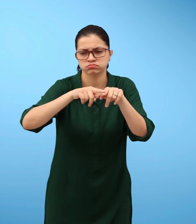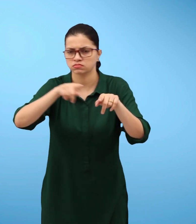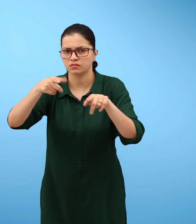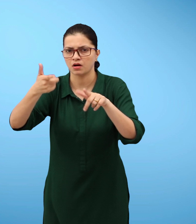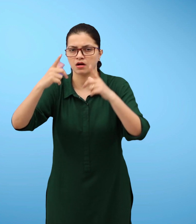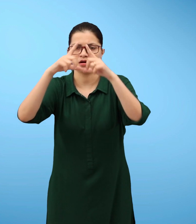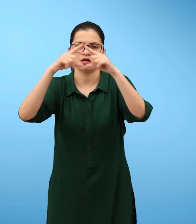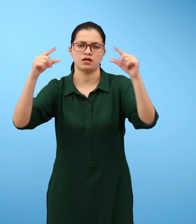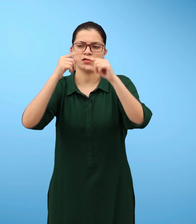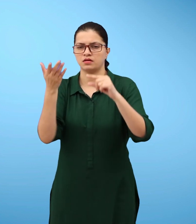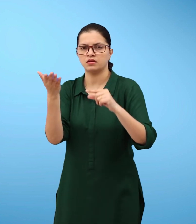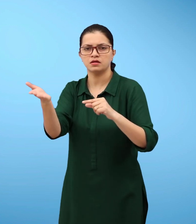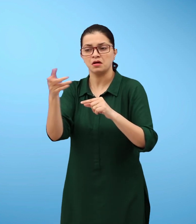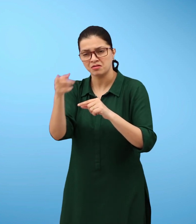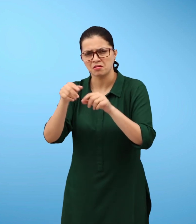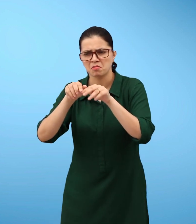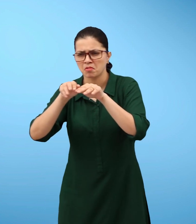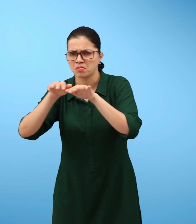and spread to Japan soon after.